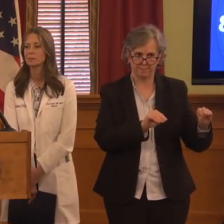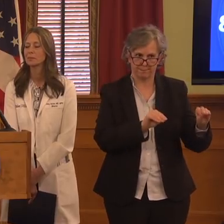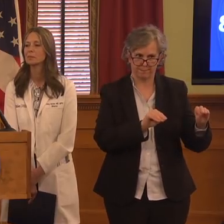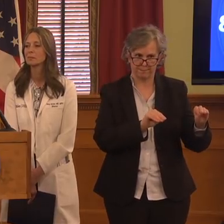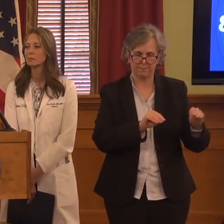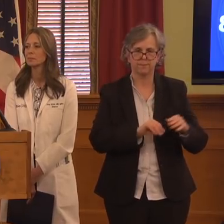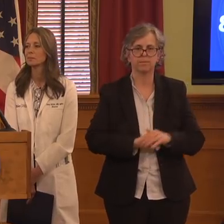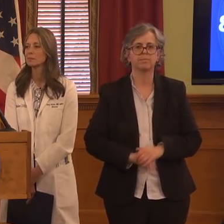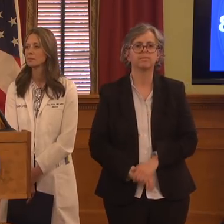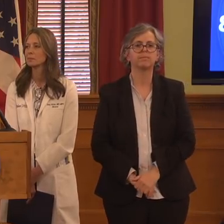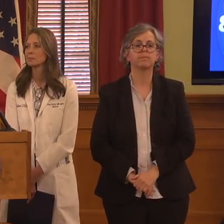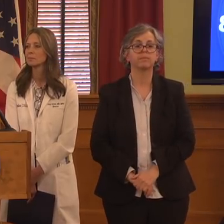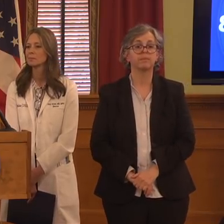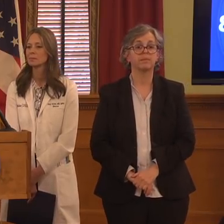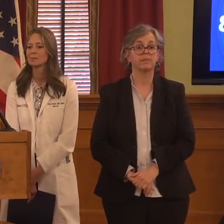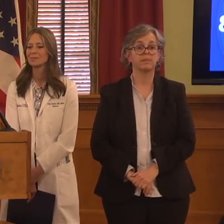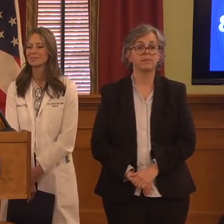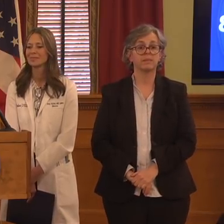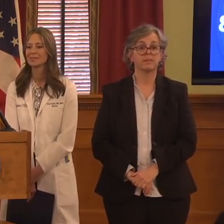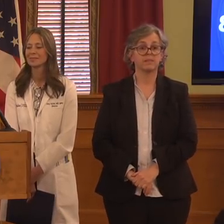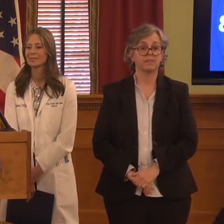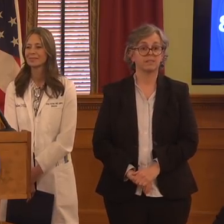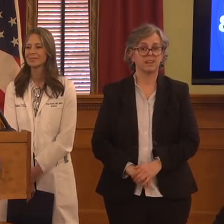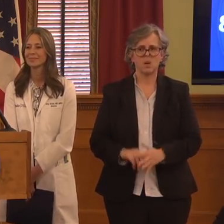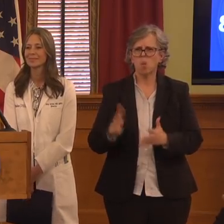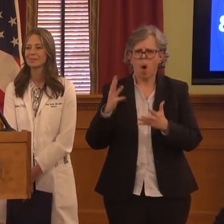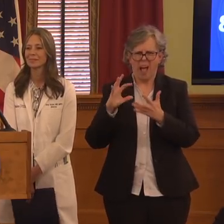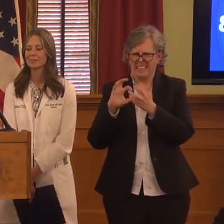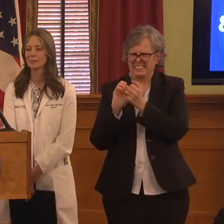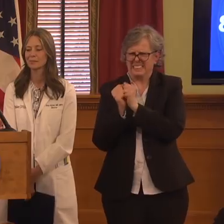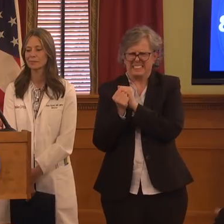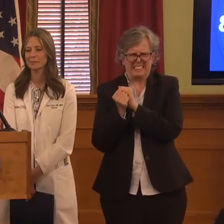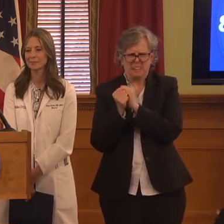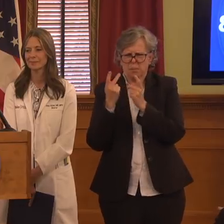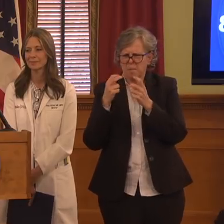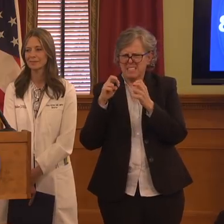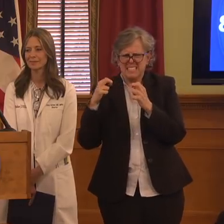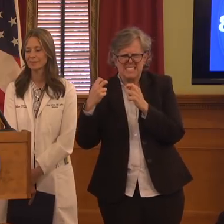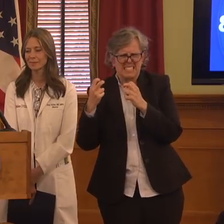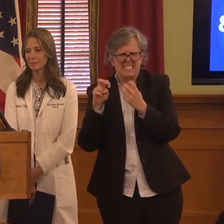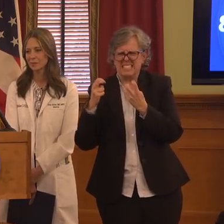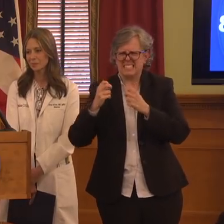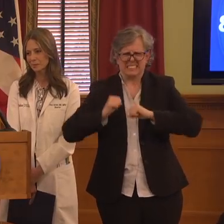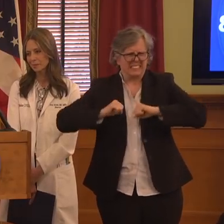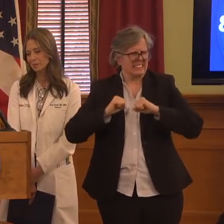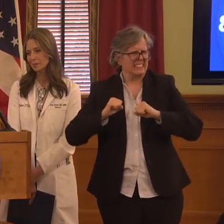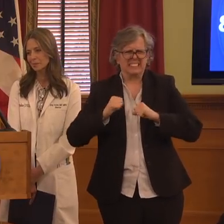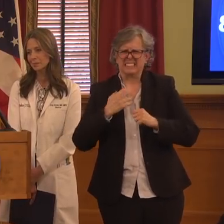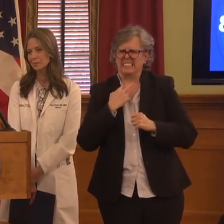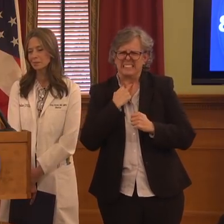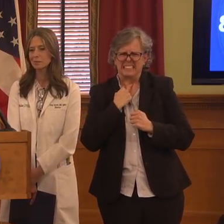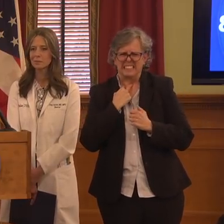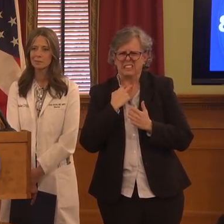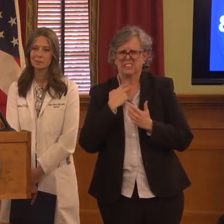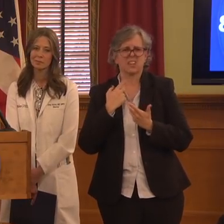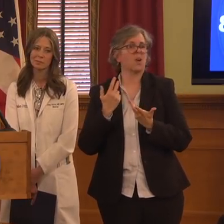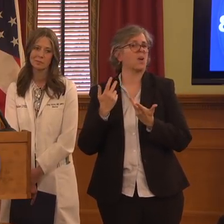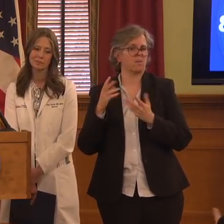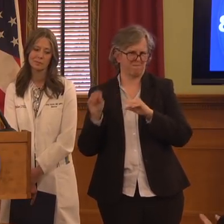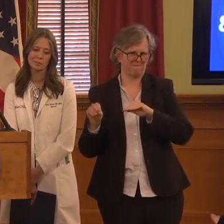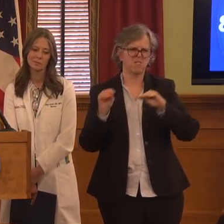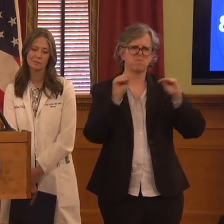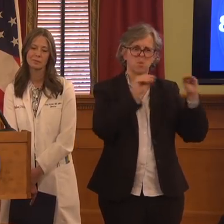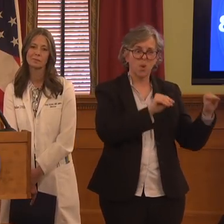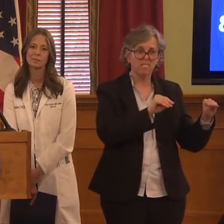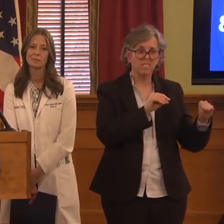That was people were much too cramped in. It's not just a question of convenience. It is a